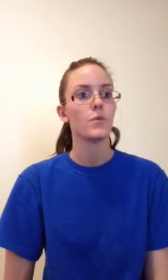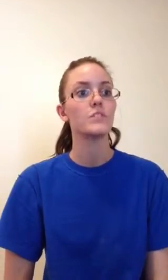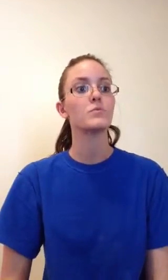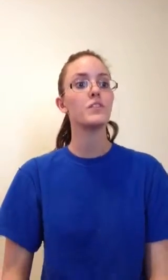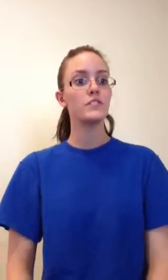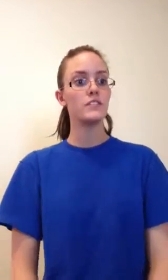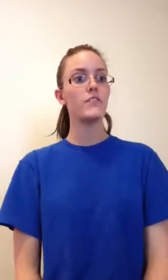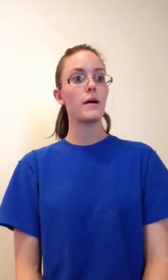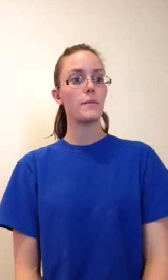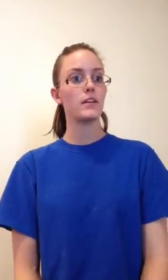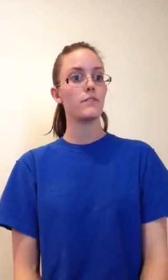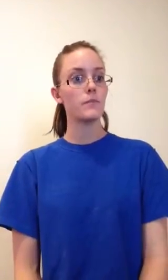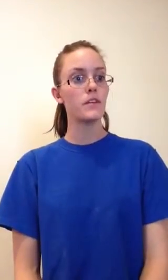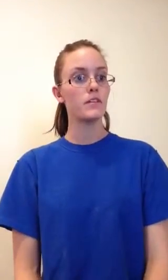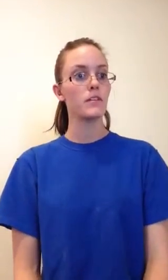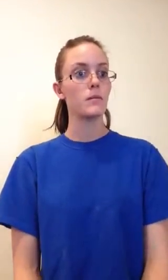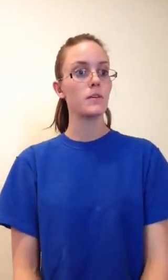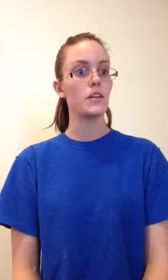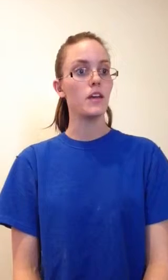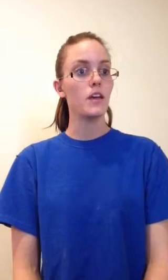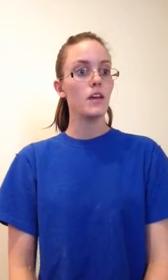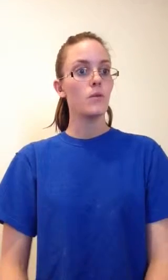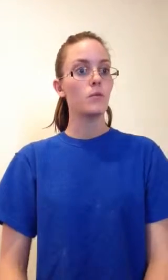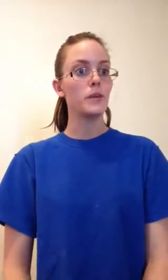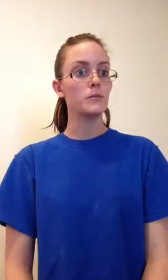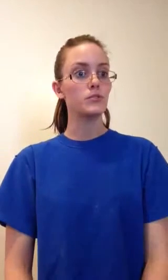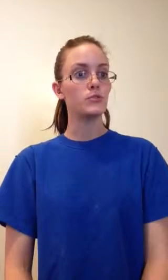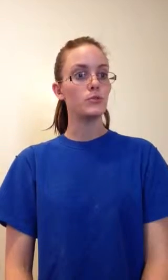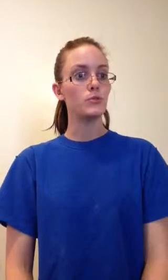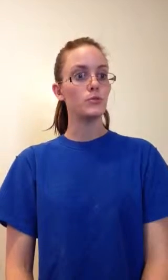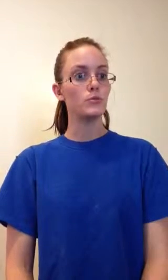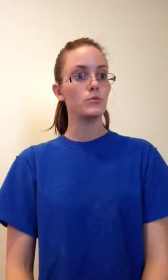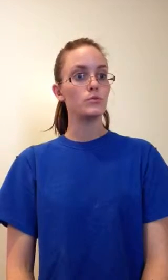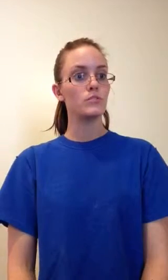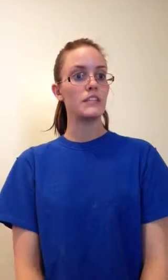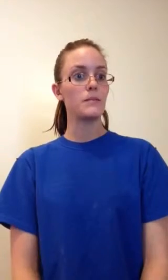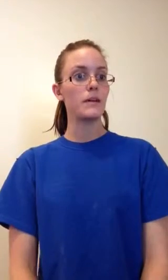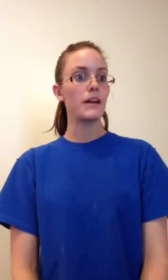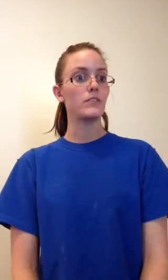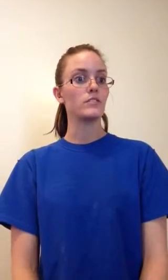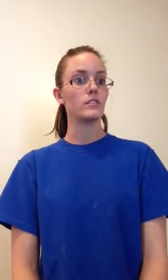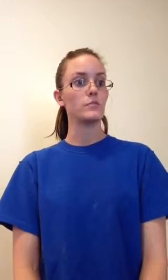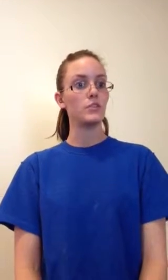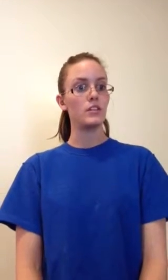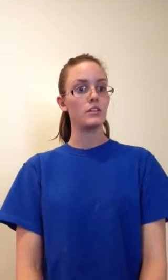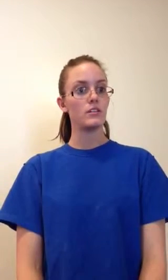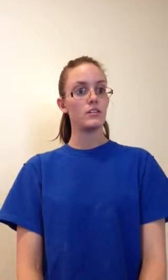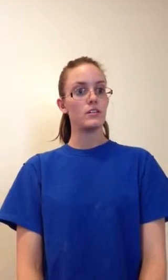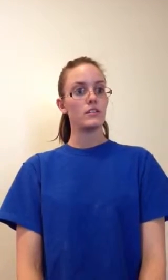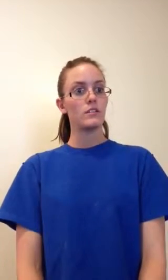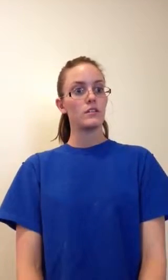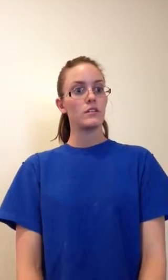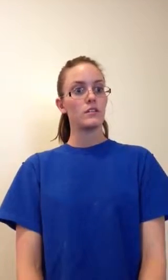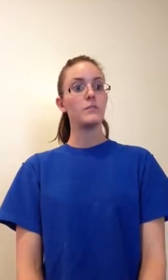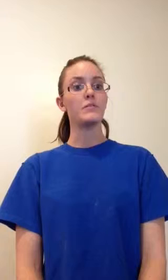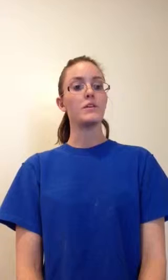Once we receive that money from the hearing company, we'll be able to send it back out into the community. And we have to